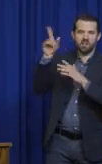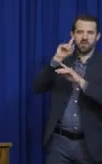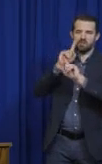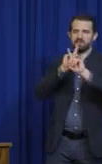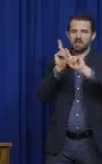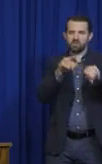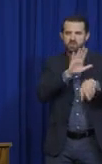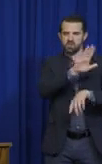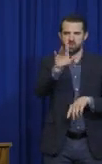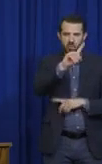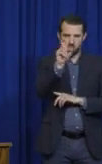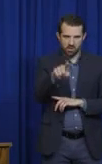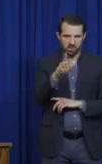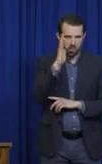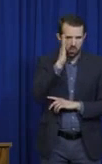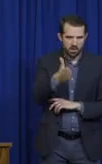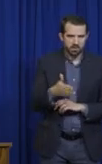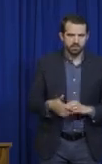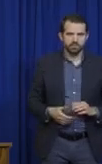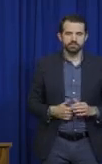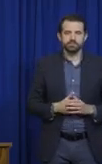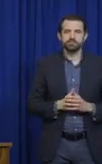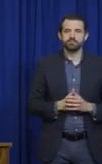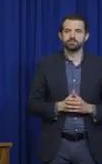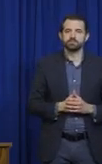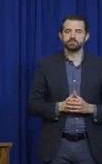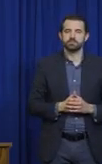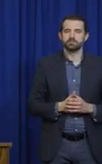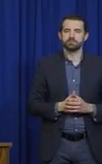will notate that question, Patrick, and get you an answer.